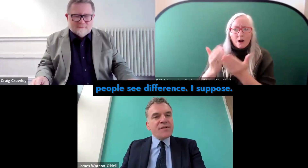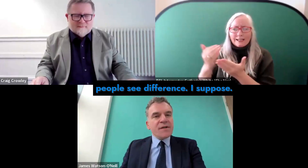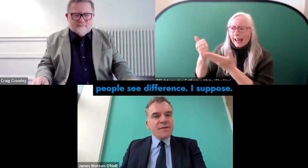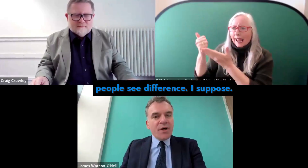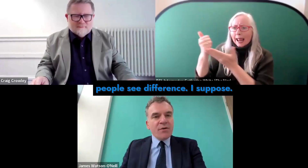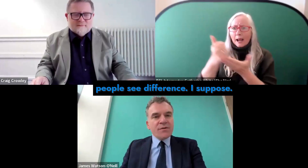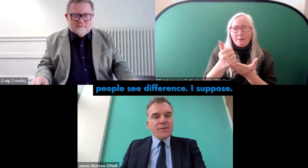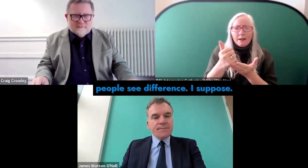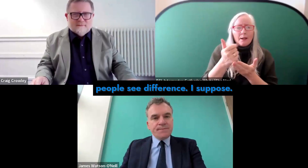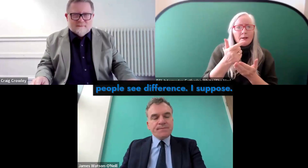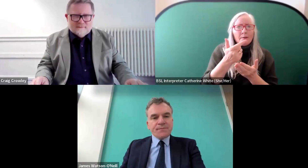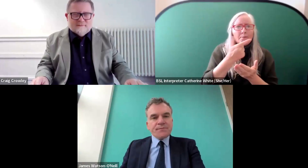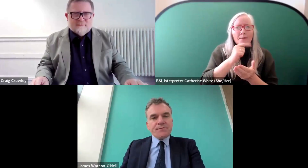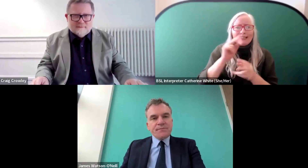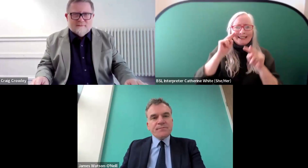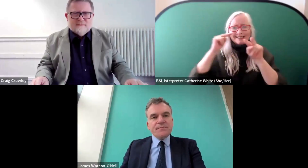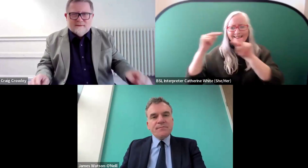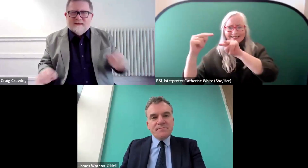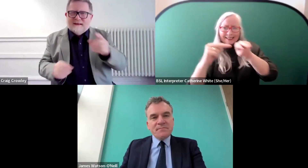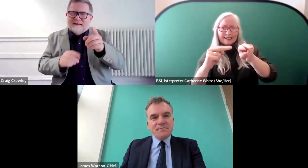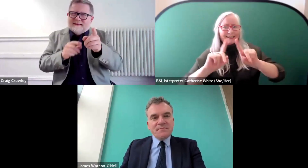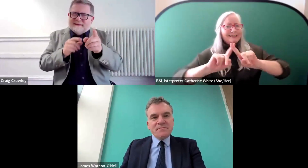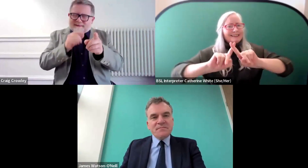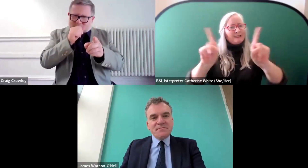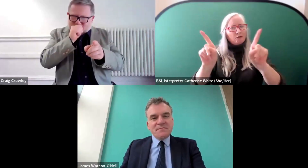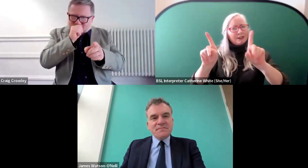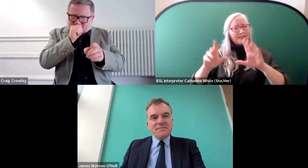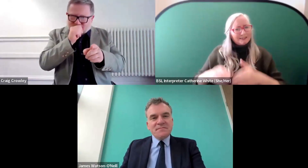see difference, I suppose.